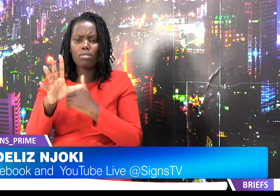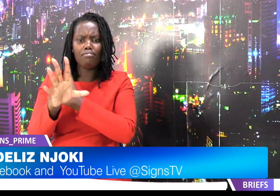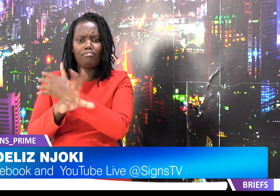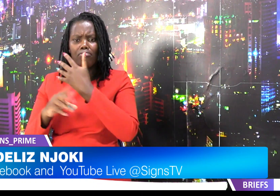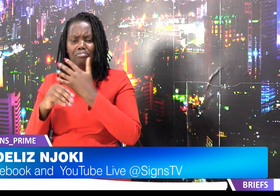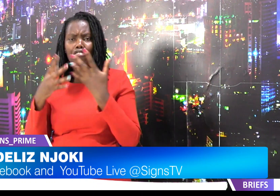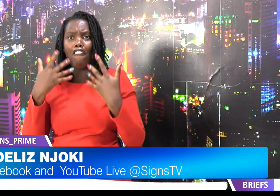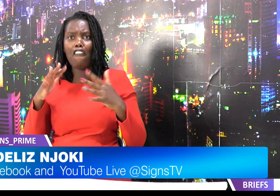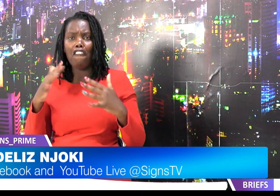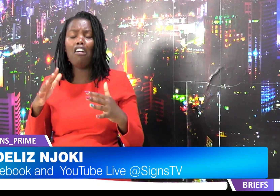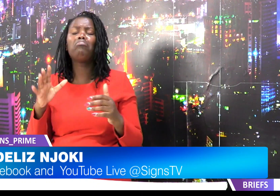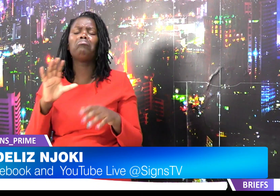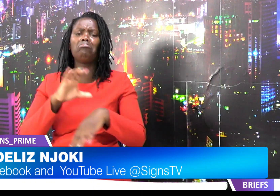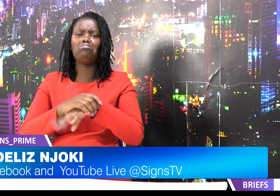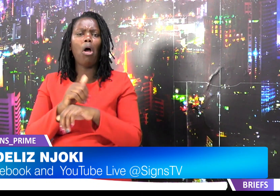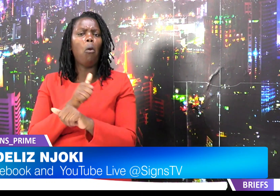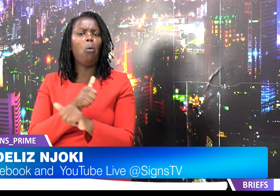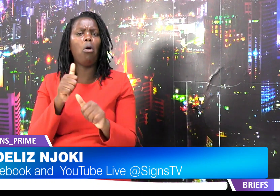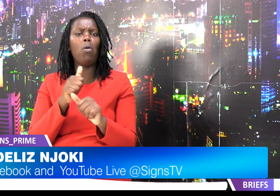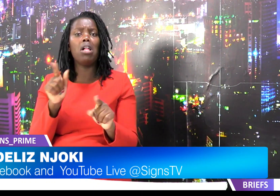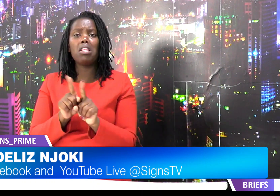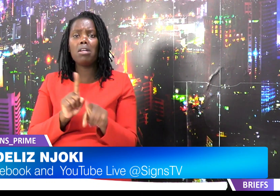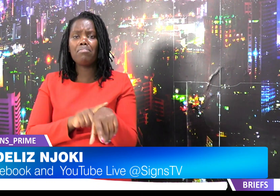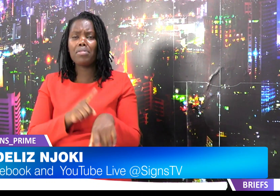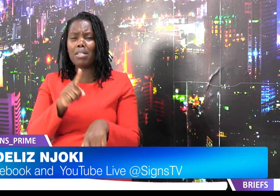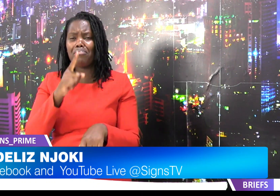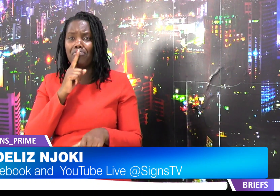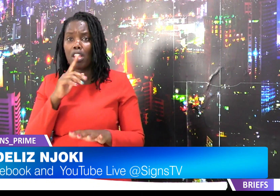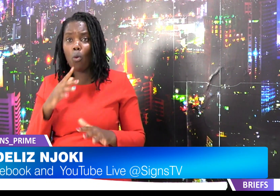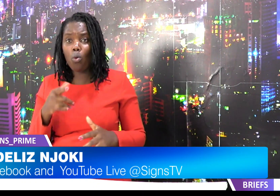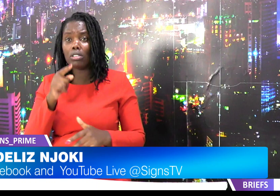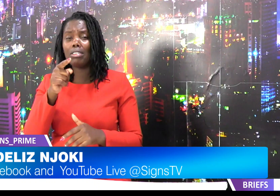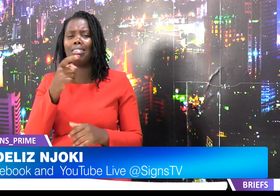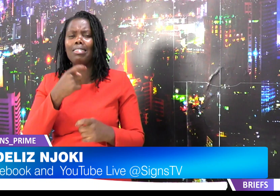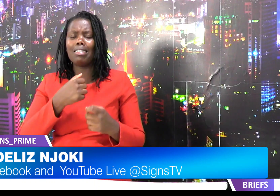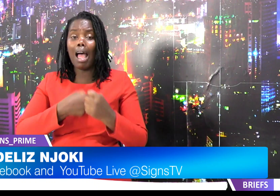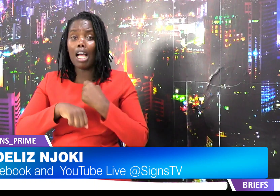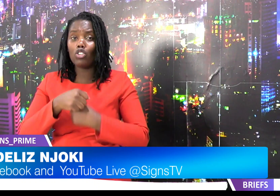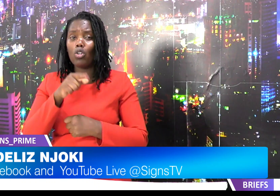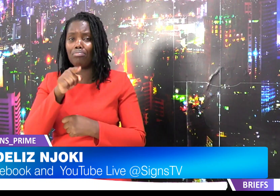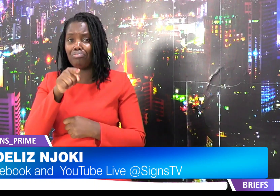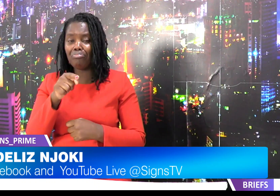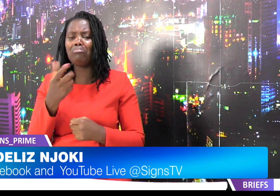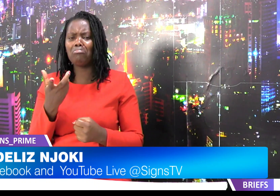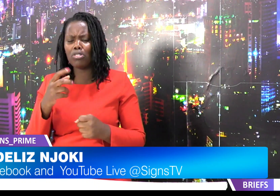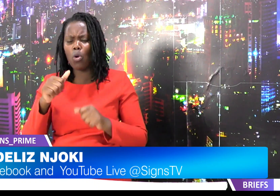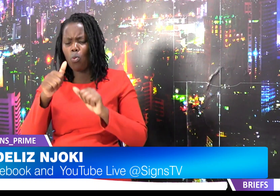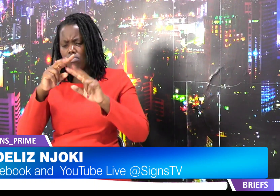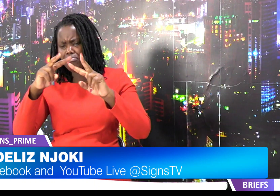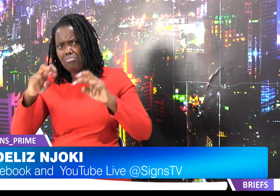and has resulted in the arrest of hundreds of criminals and recovery of stolen